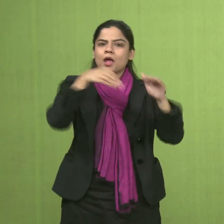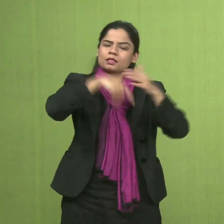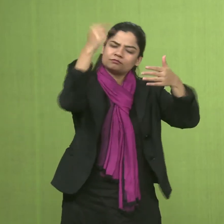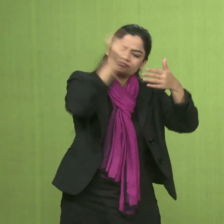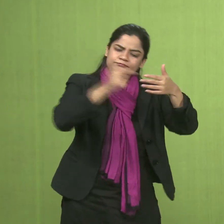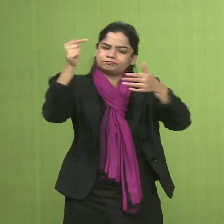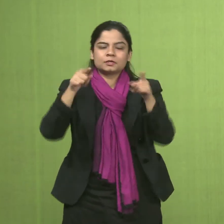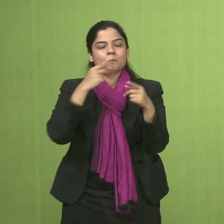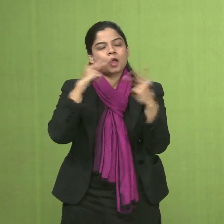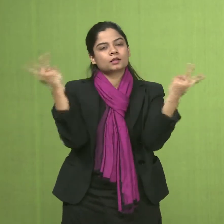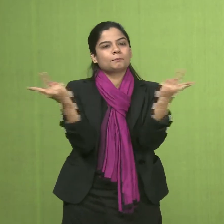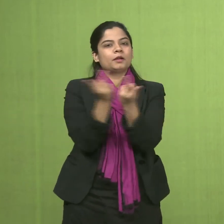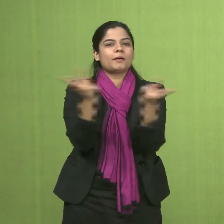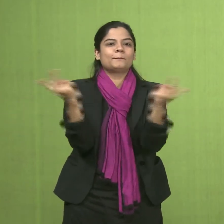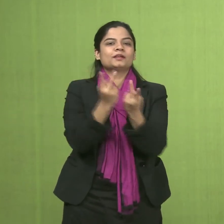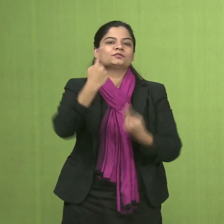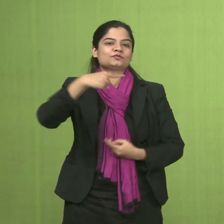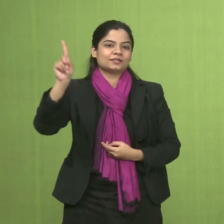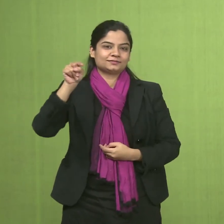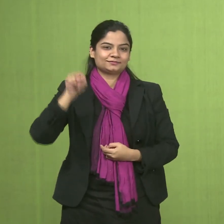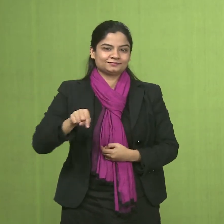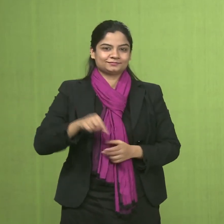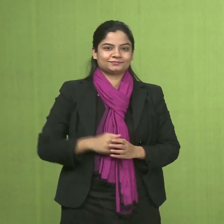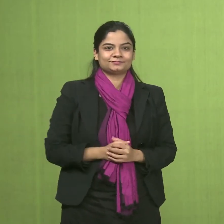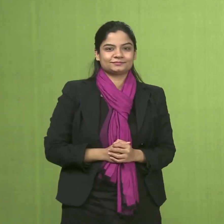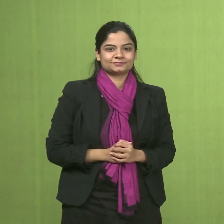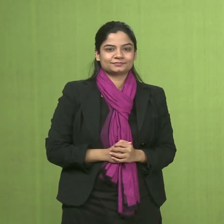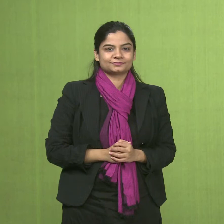Both are labor saving. Both save our time and energy.